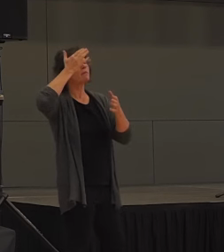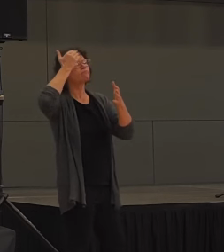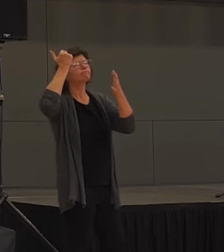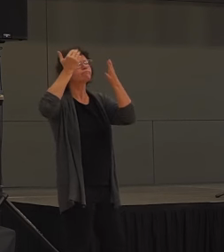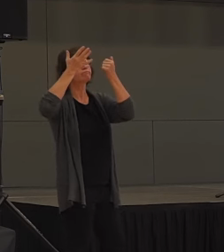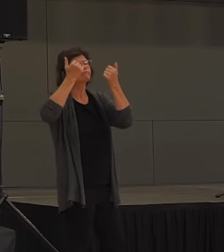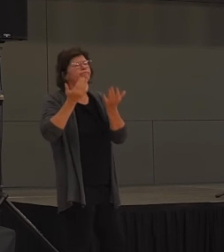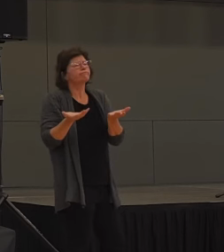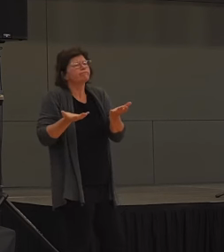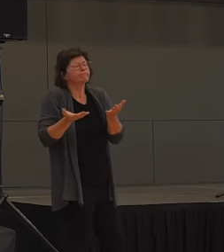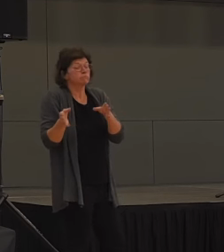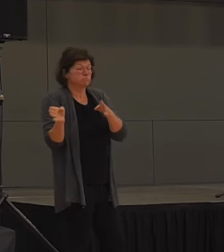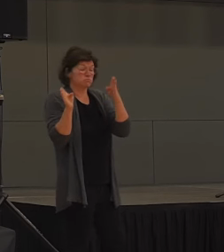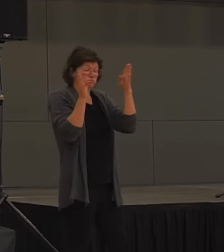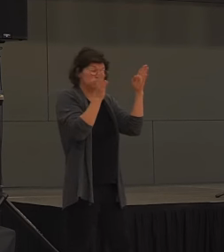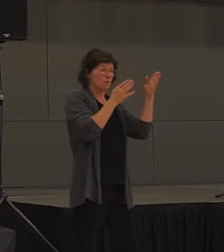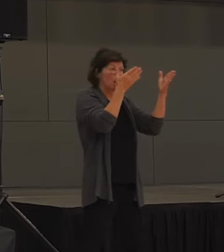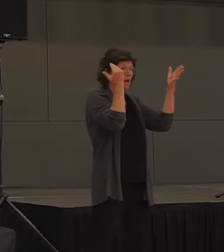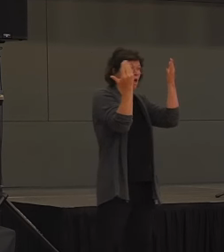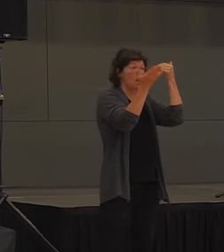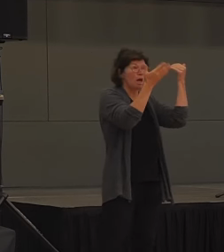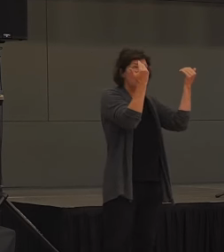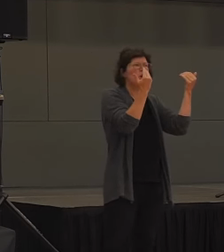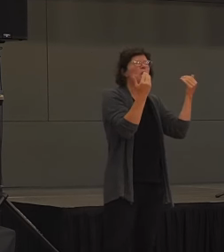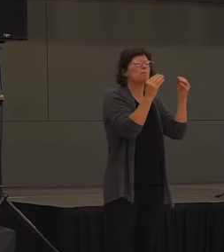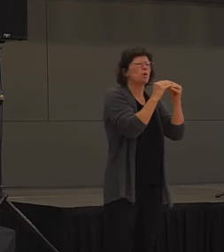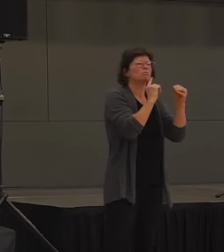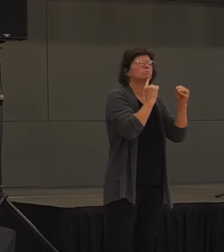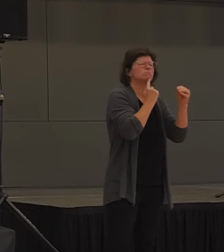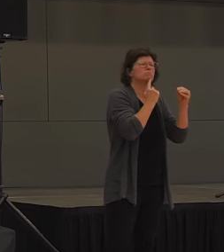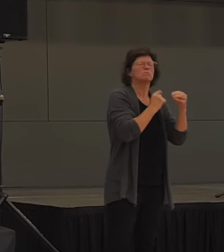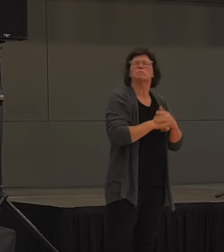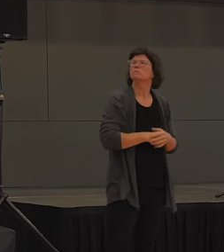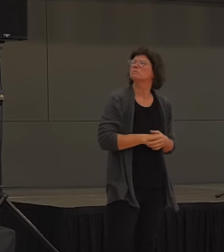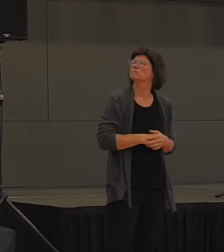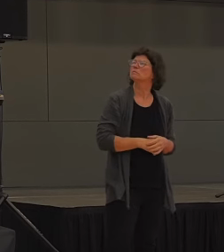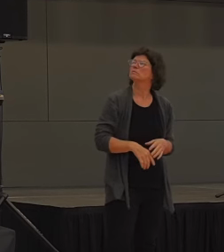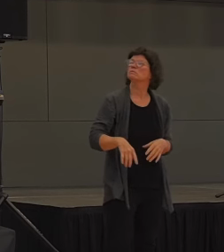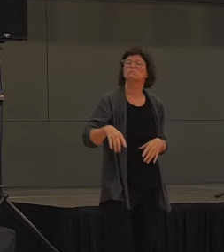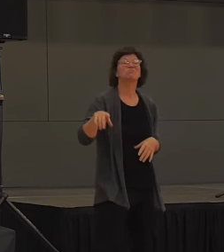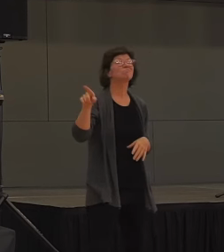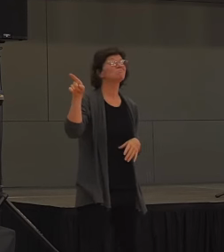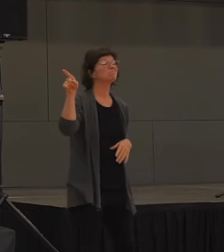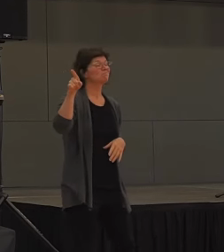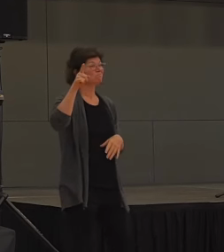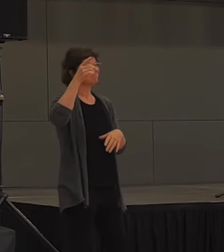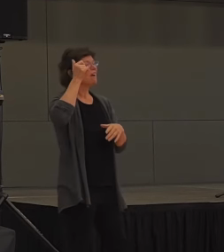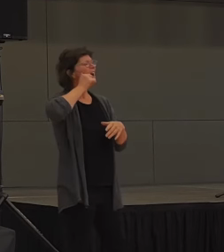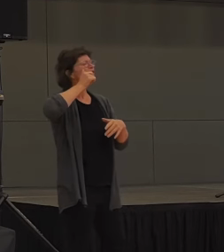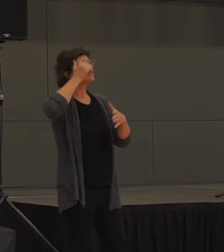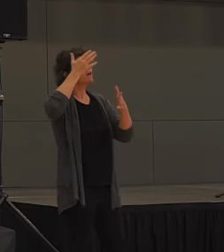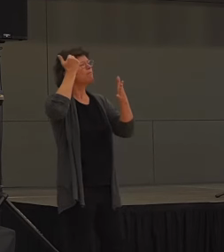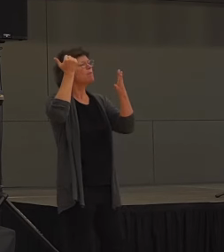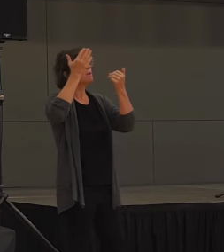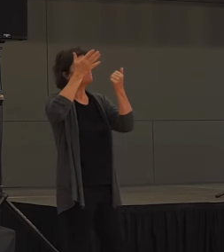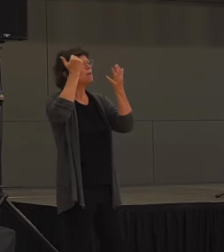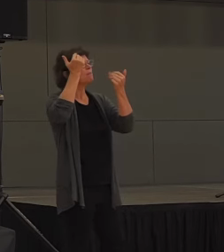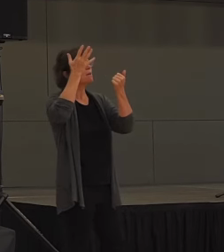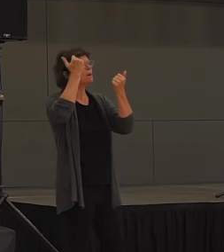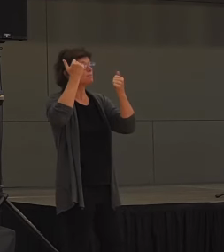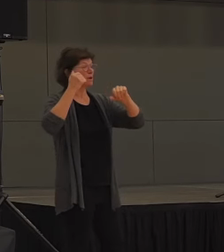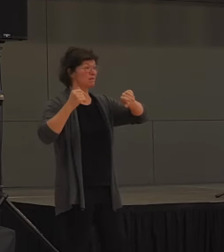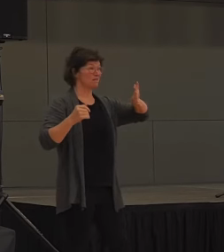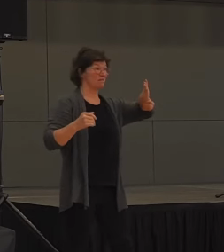significant. On the left-hand column are everyday forgetfulnesses. On the